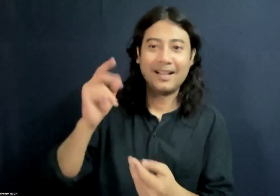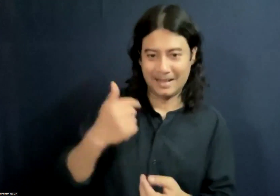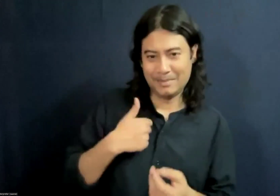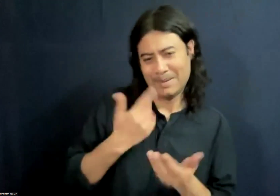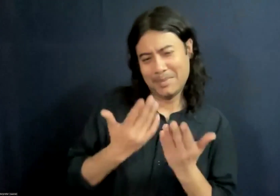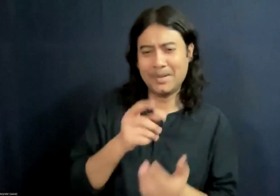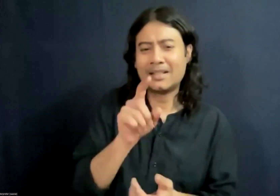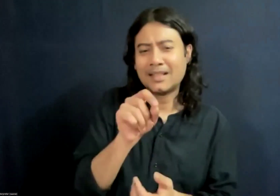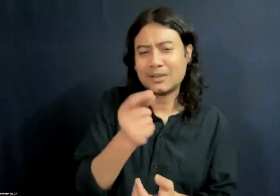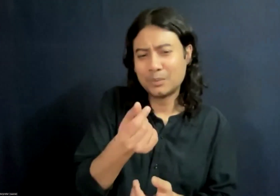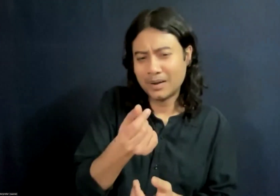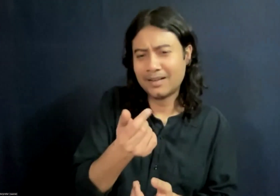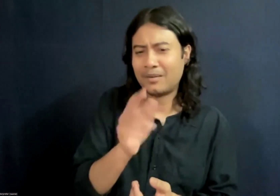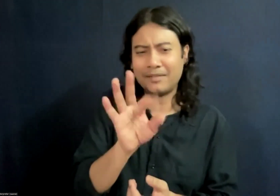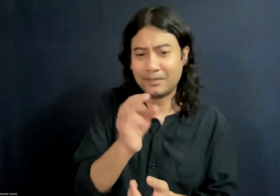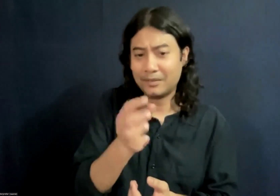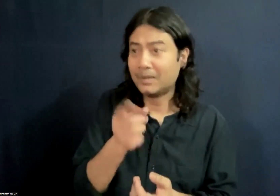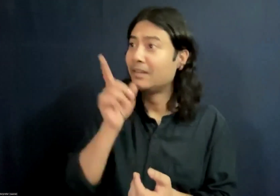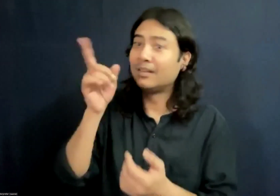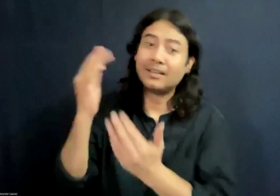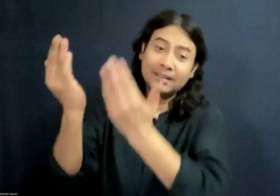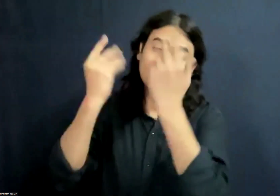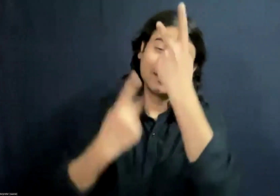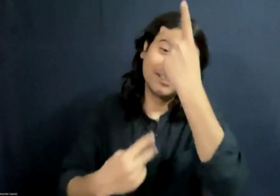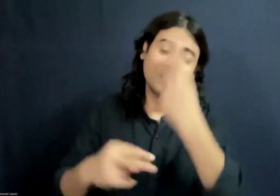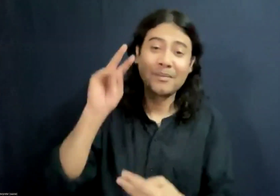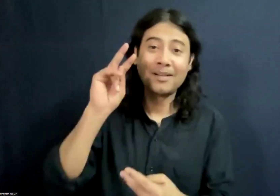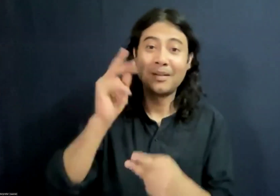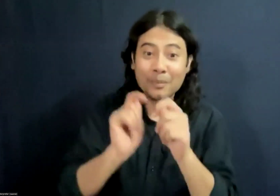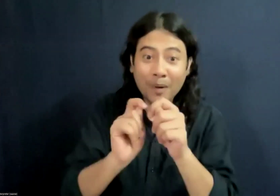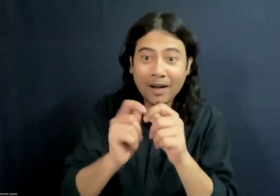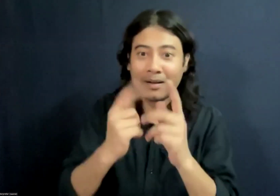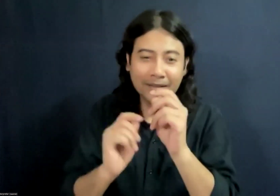And if you don't give donation, if you don't give charity, what will happen?